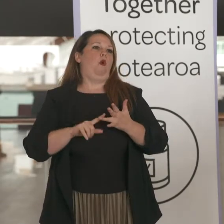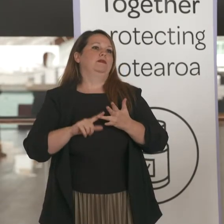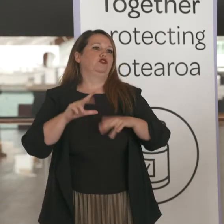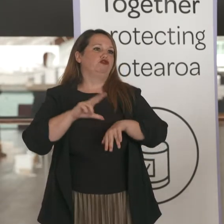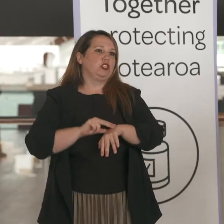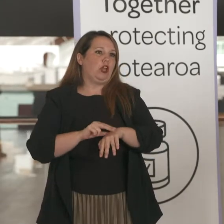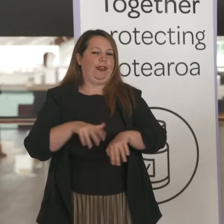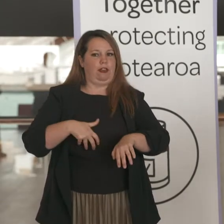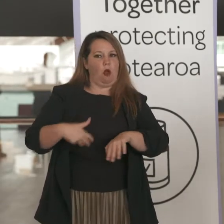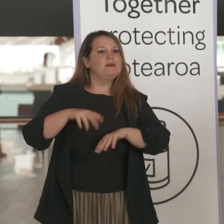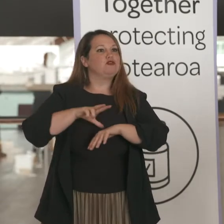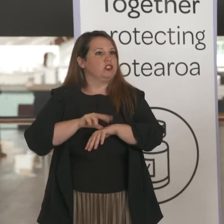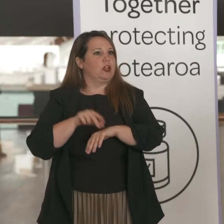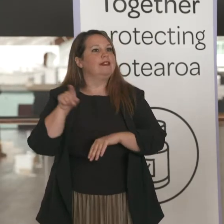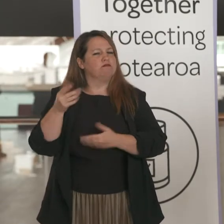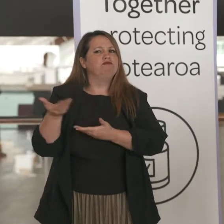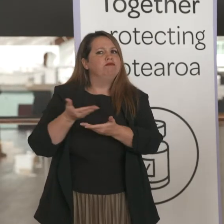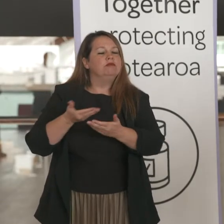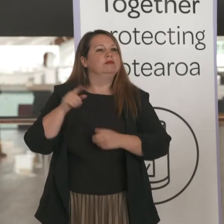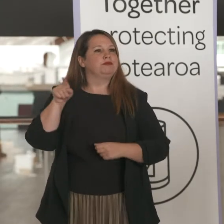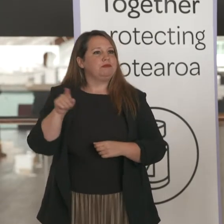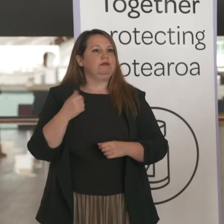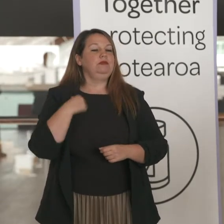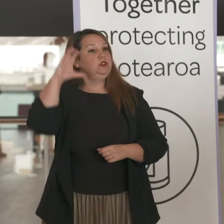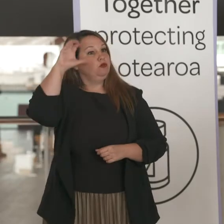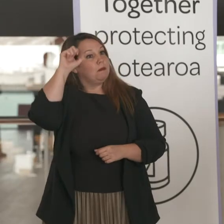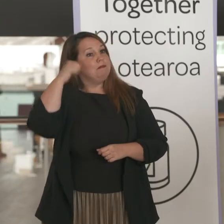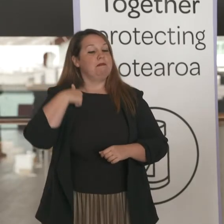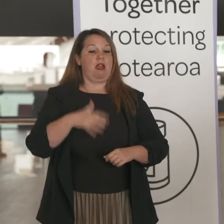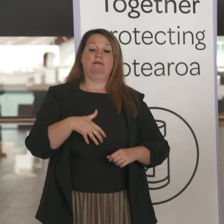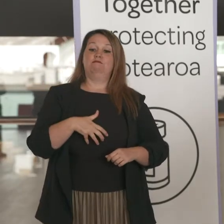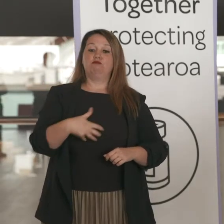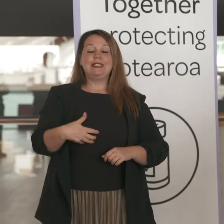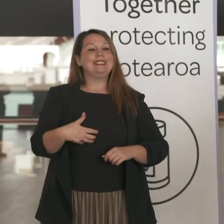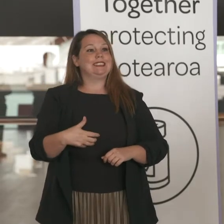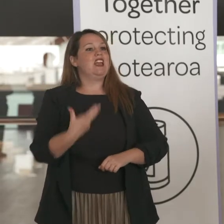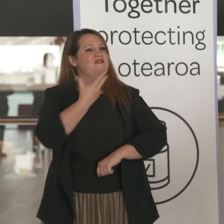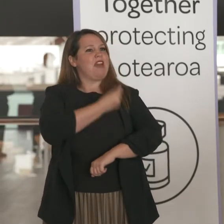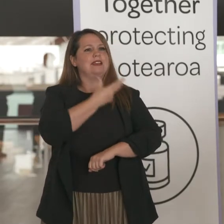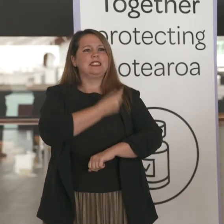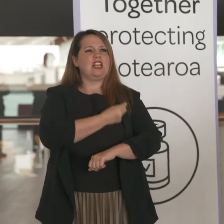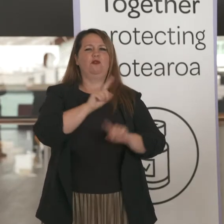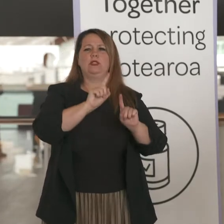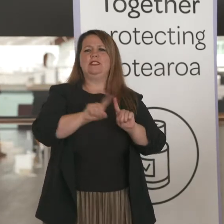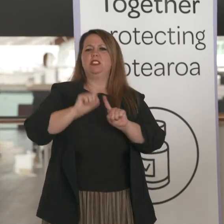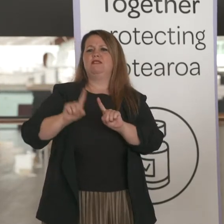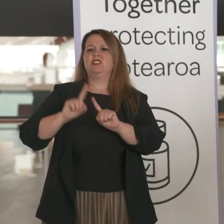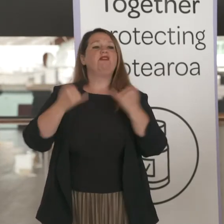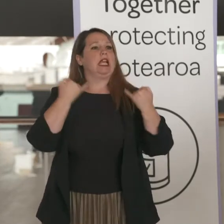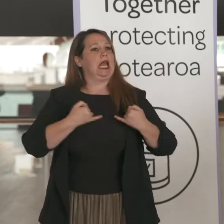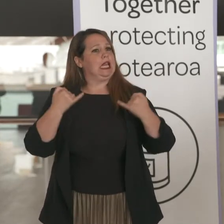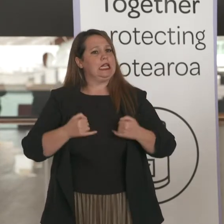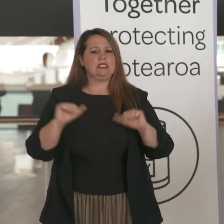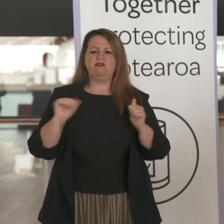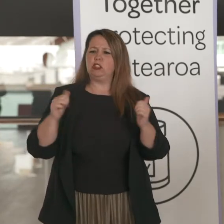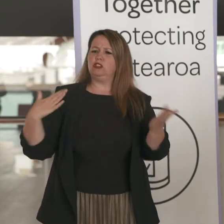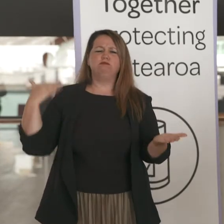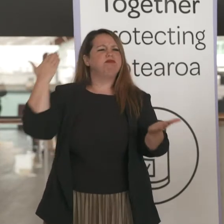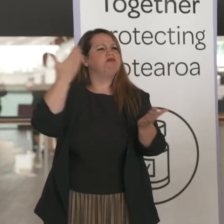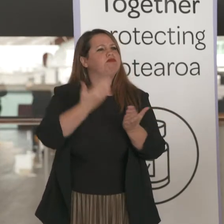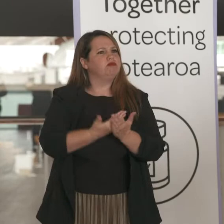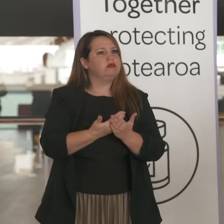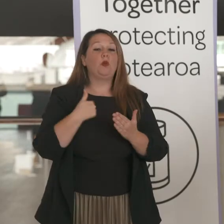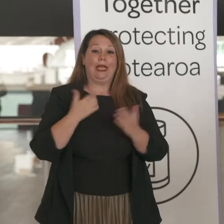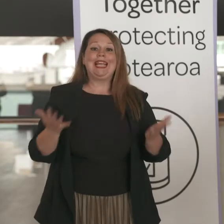remember that vaccination in pregnancy is very routine. We vaccinate and encourage vaccination in